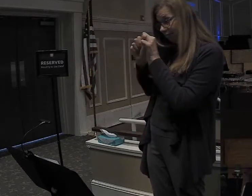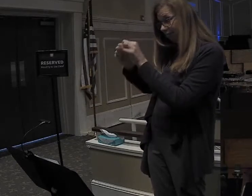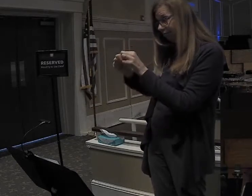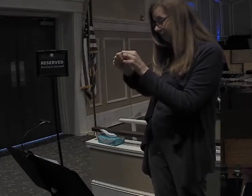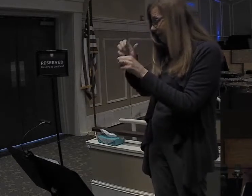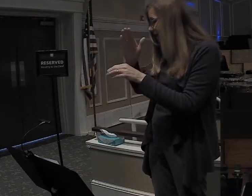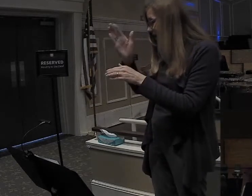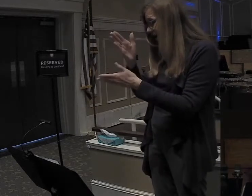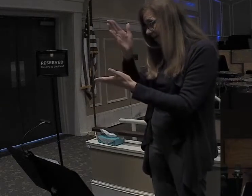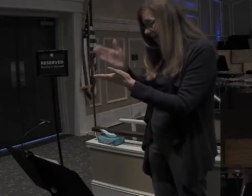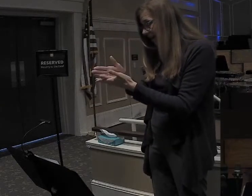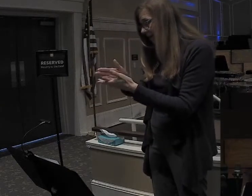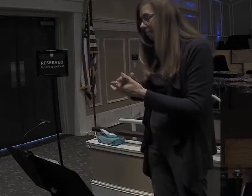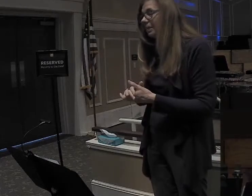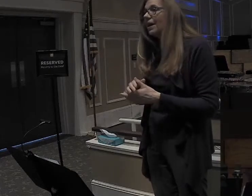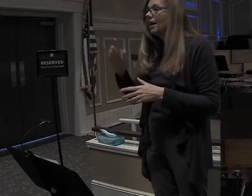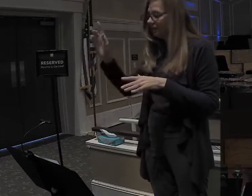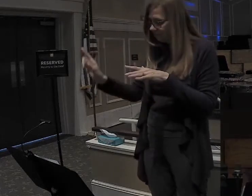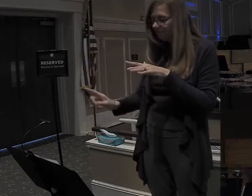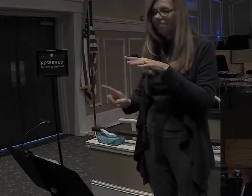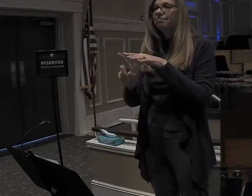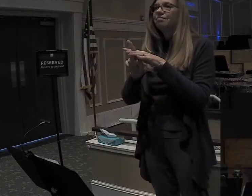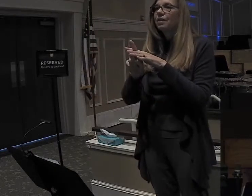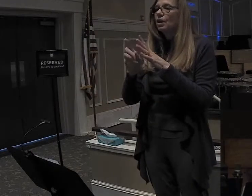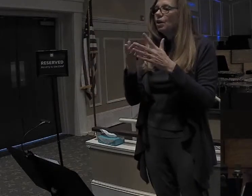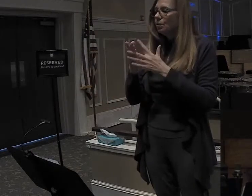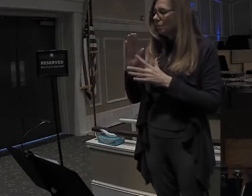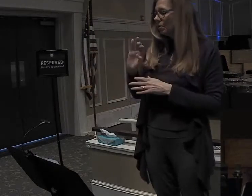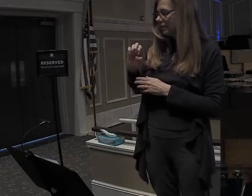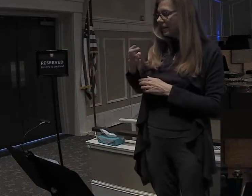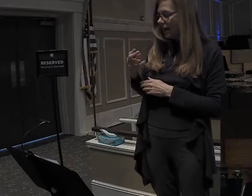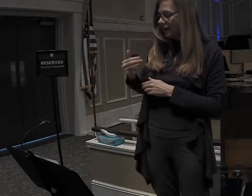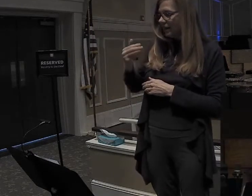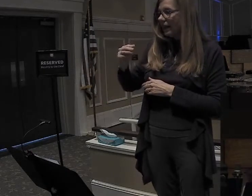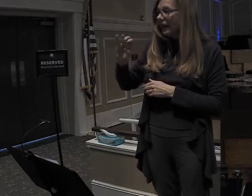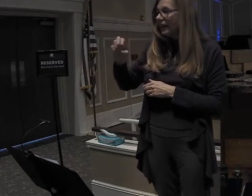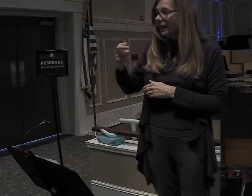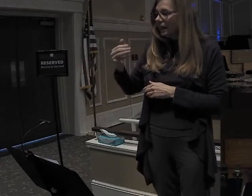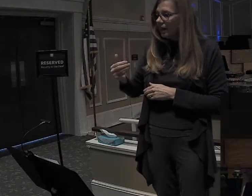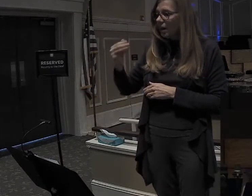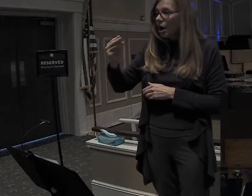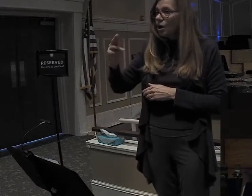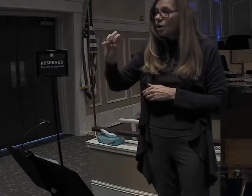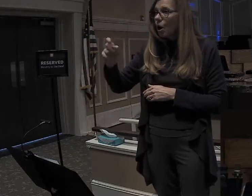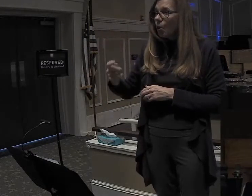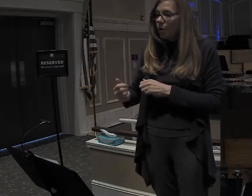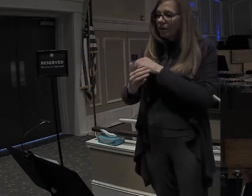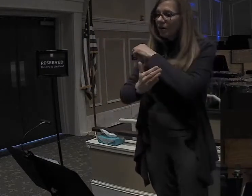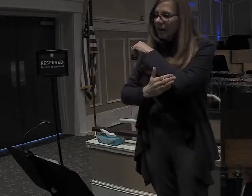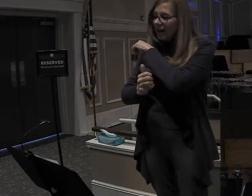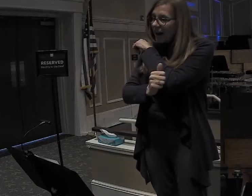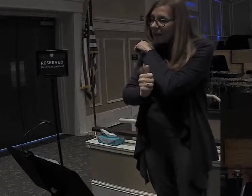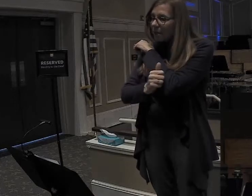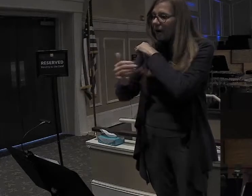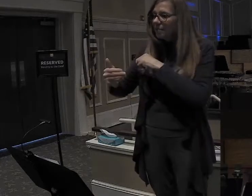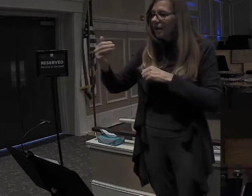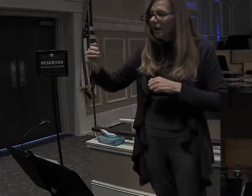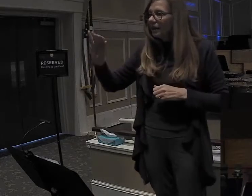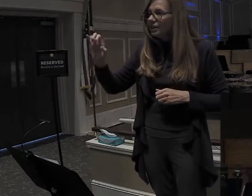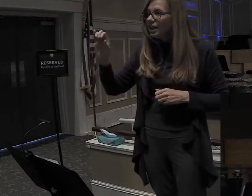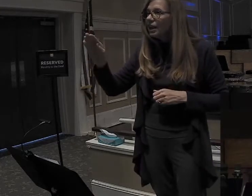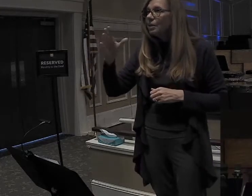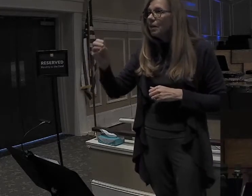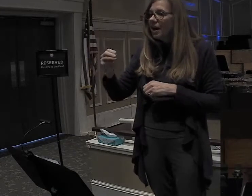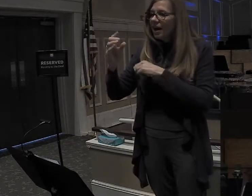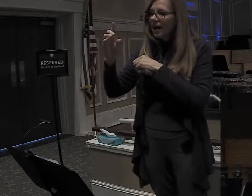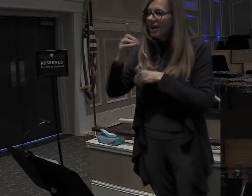he came just as God said, through Seth and Enoch and Noah and Abraham and Isaac and Jacob and Jesse and